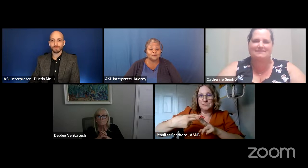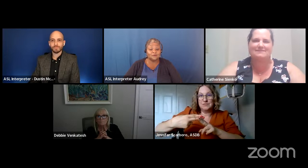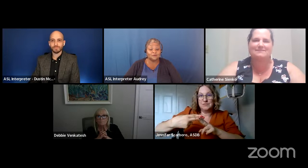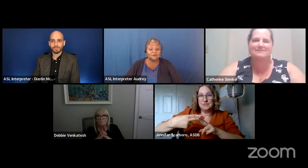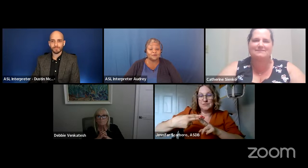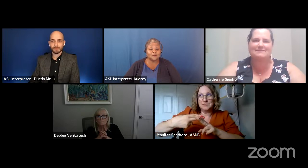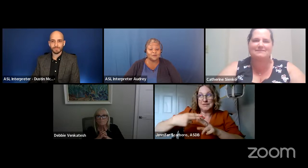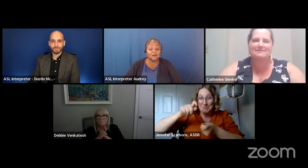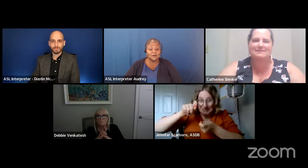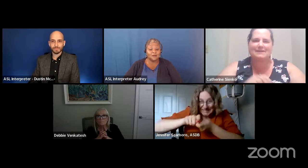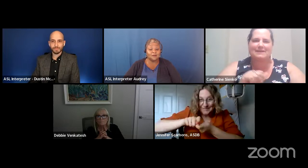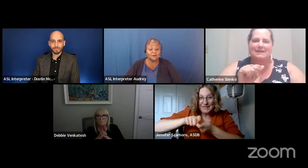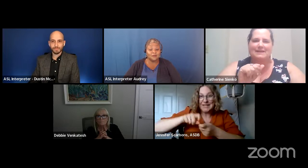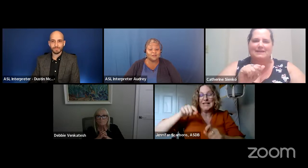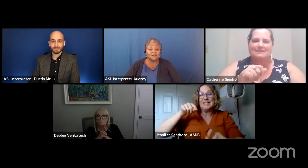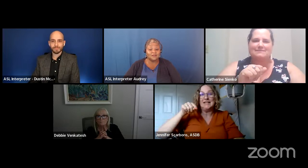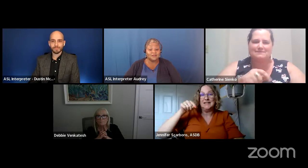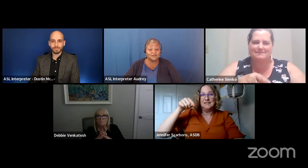questions